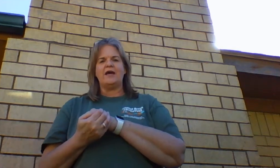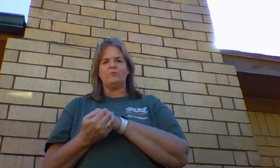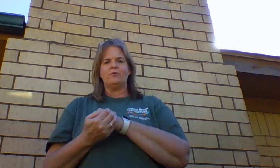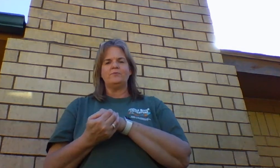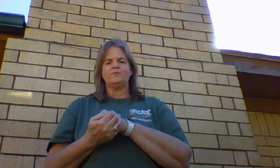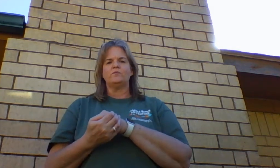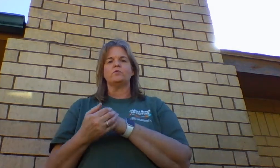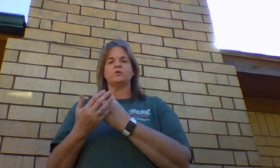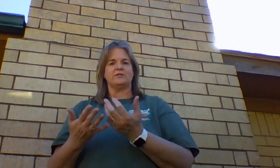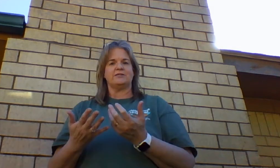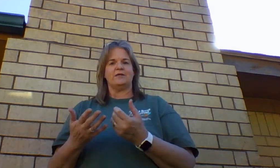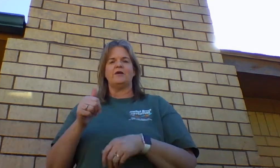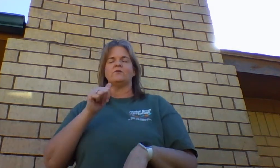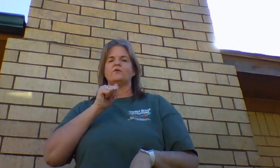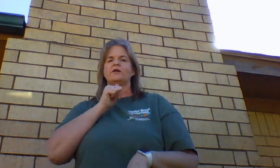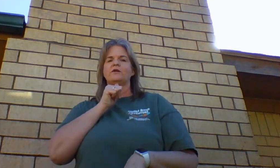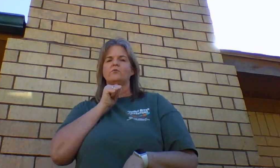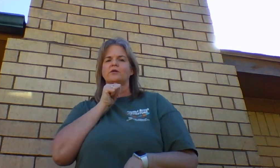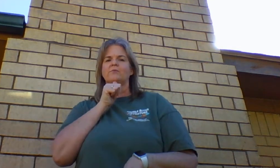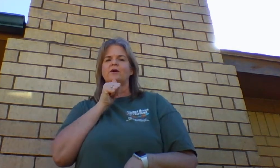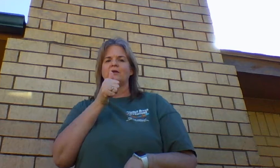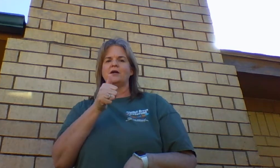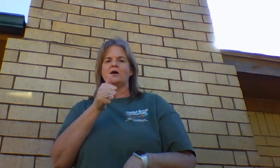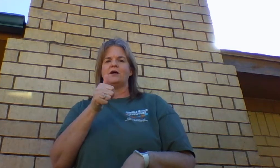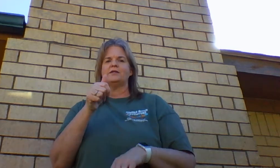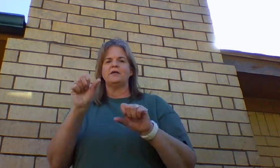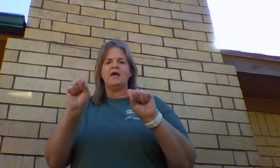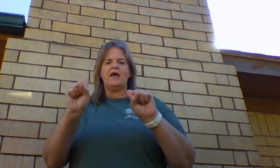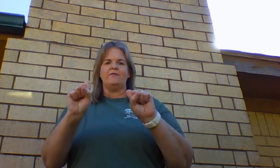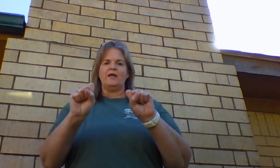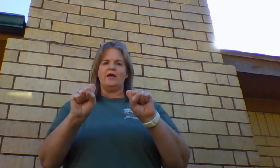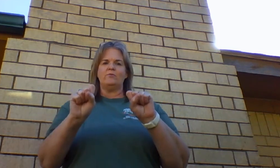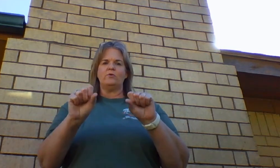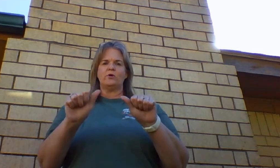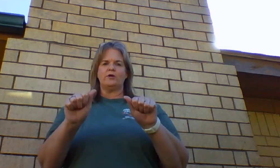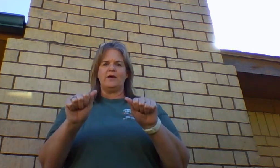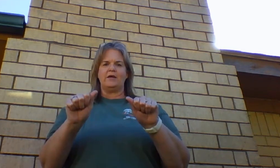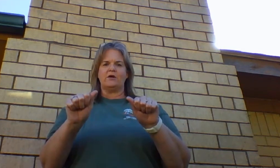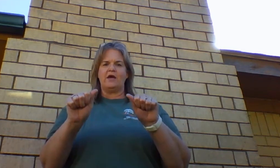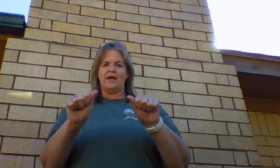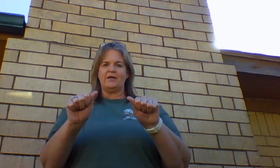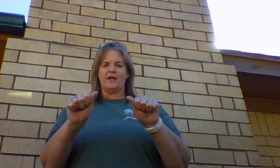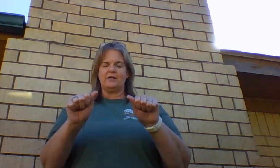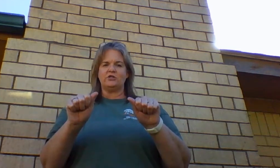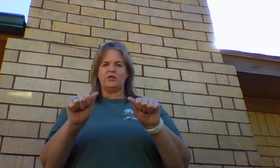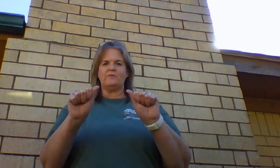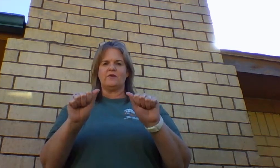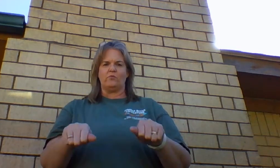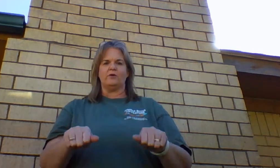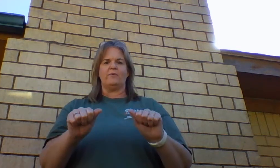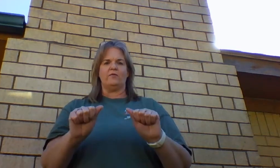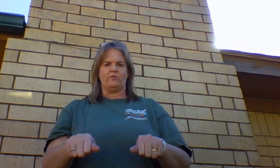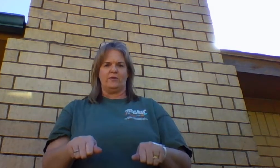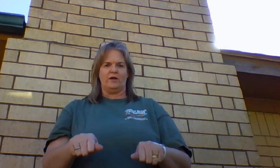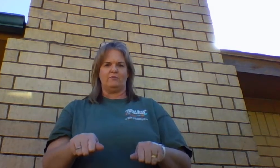unable. We're going to do the same thing for un. We're going to come out, not, and then able. We're going to make A hand shapes, and we're going to bounce them down. That